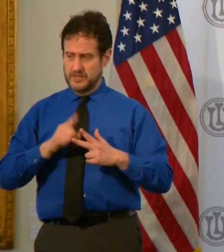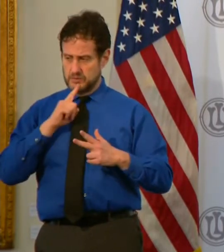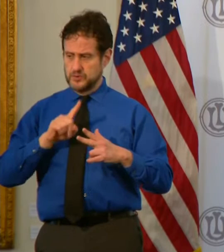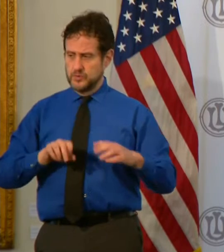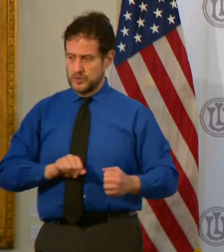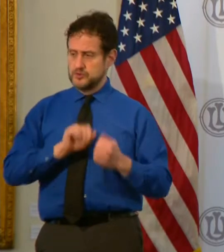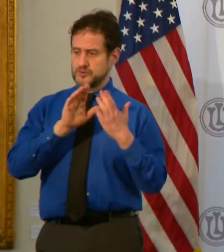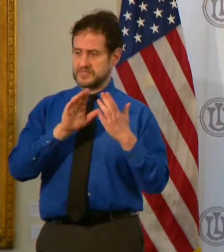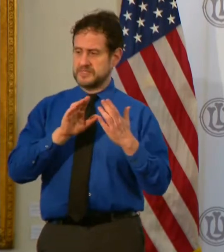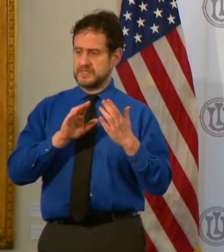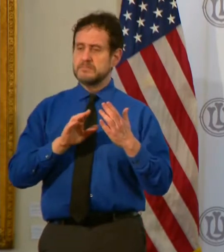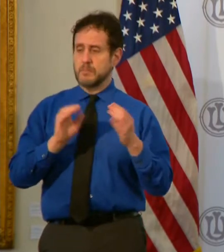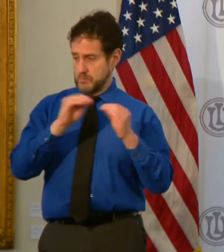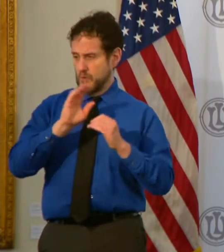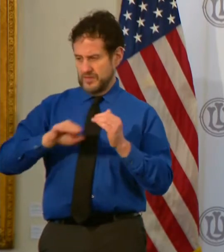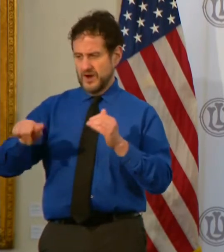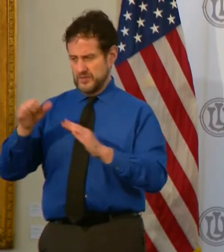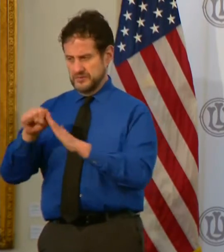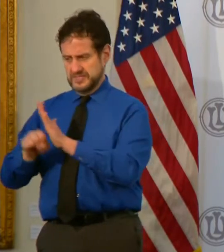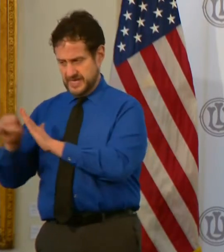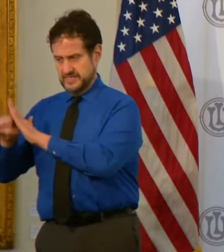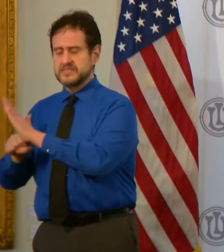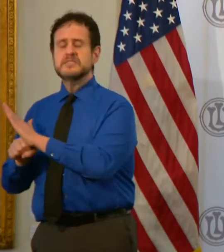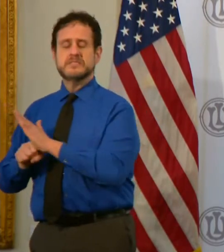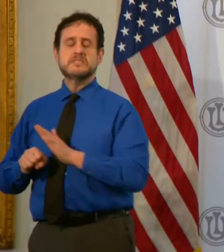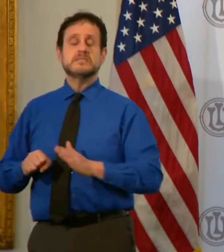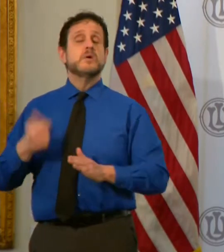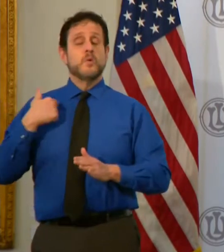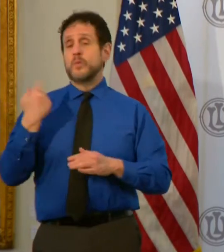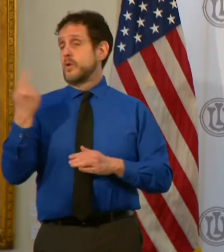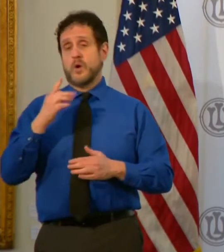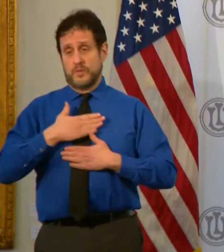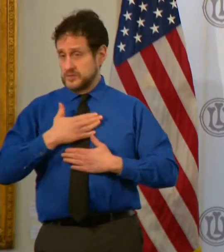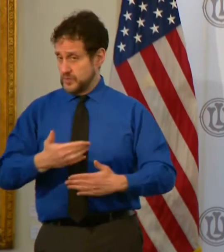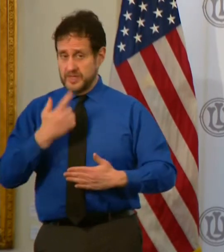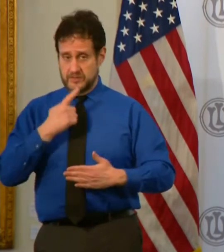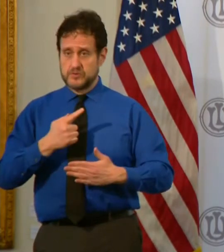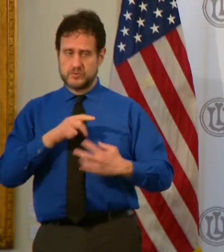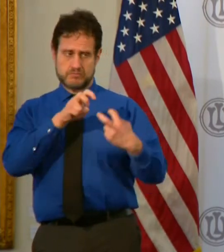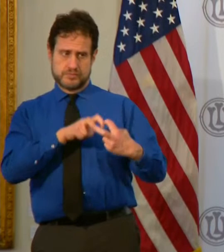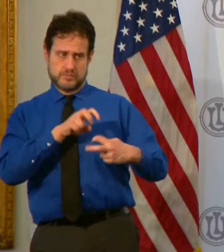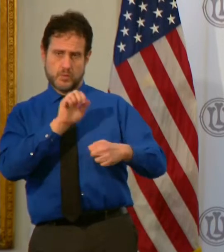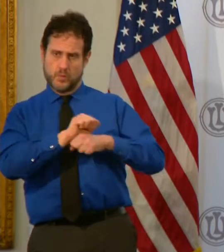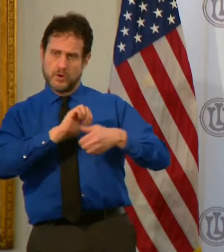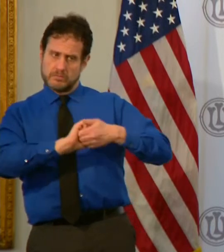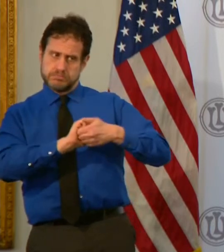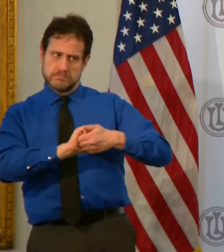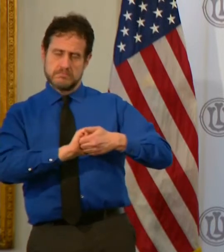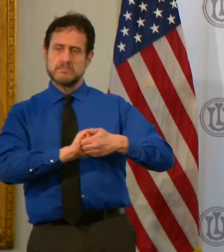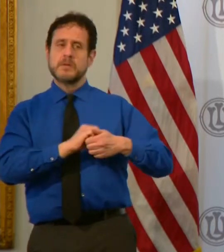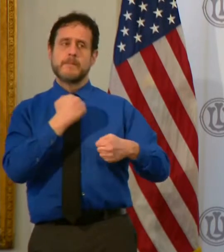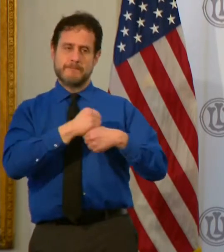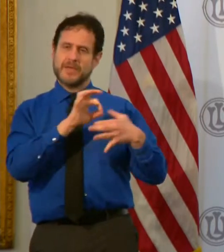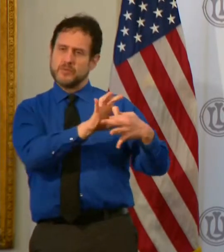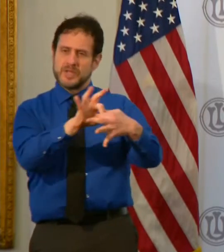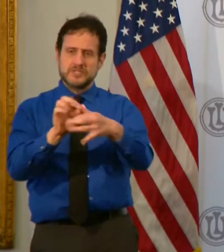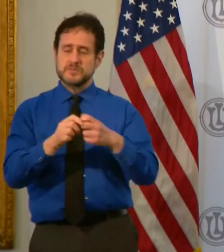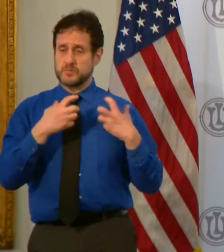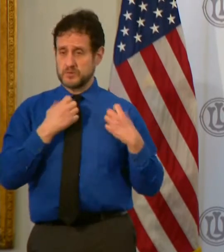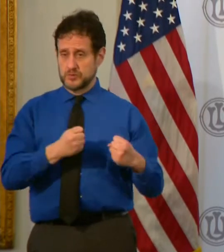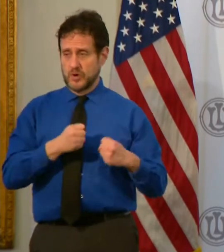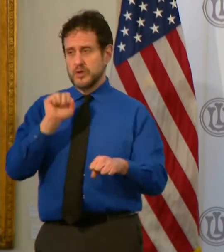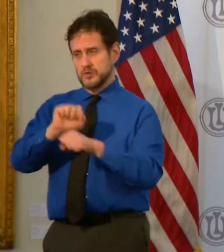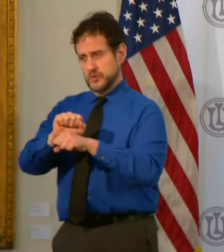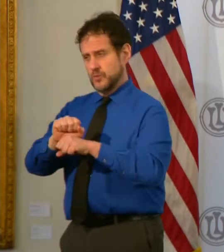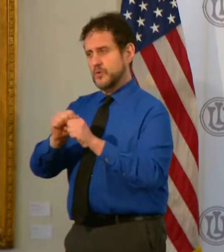have always been willing to sit at the table, to work with our partners, to strengthen those relationships, to work with the community,